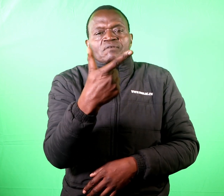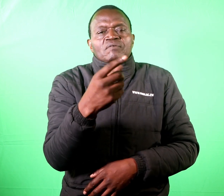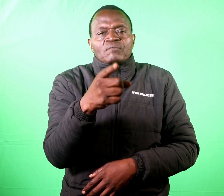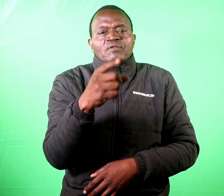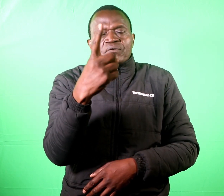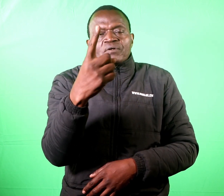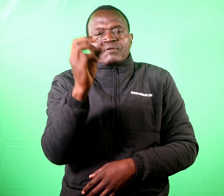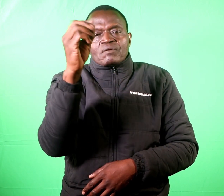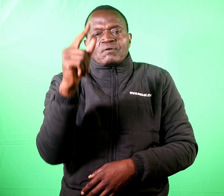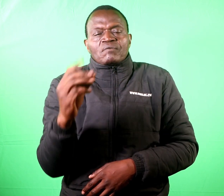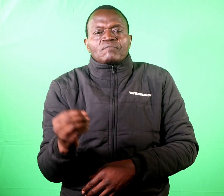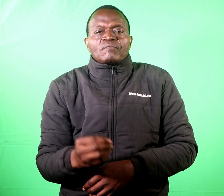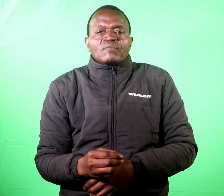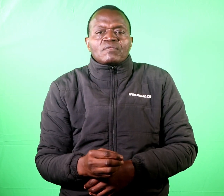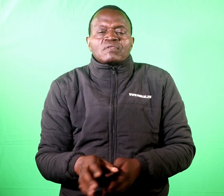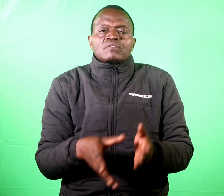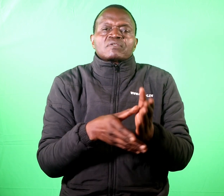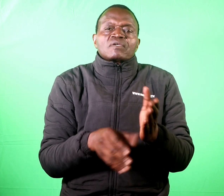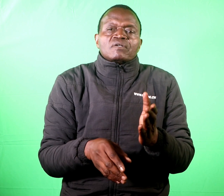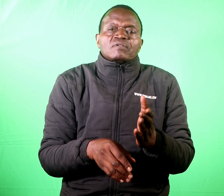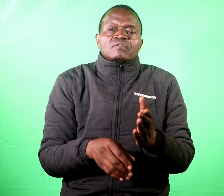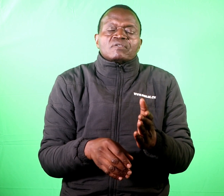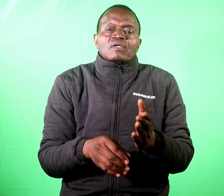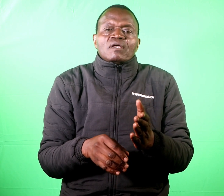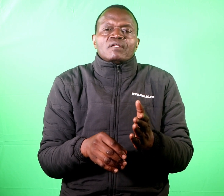7.1%. Skills and capacity development,